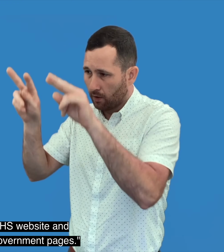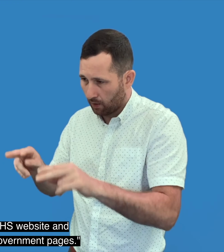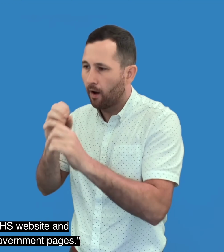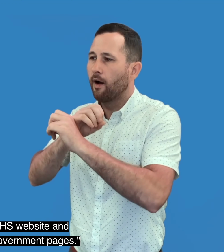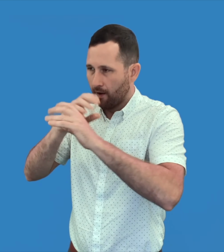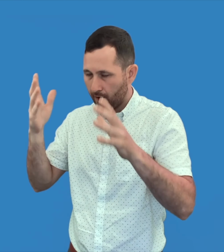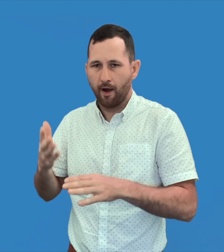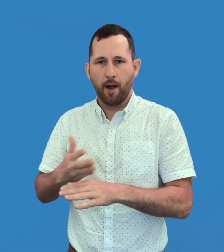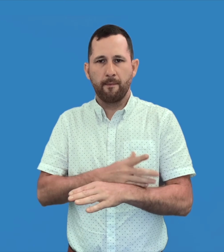pages.